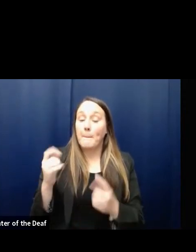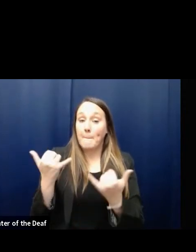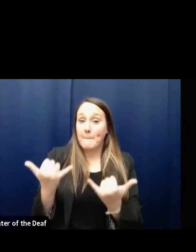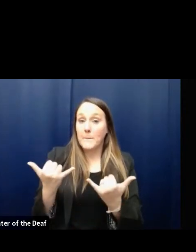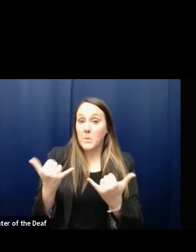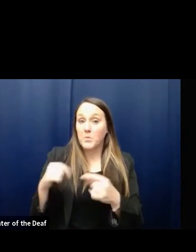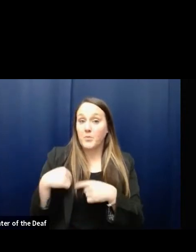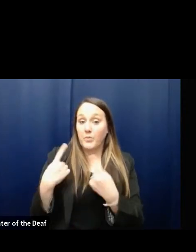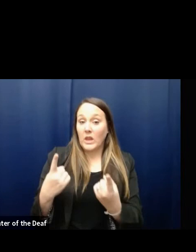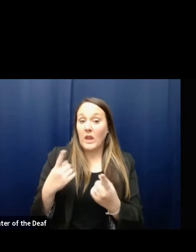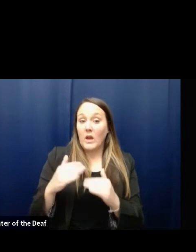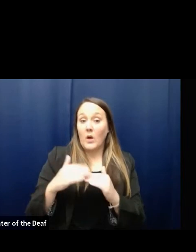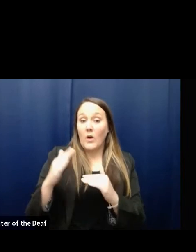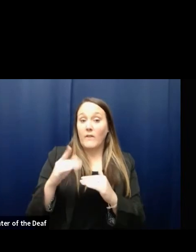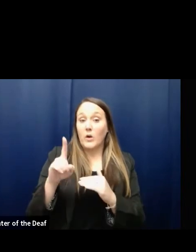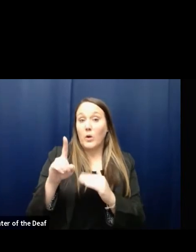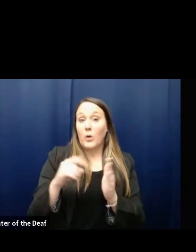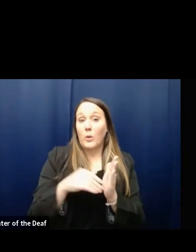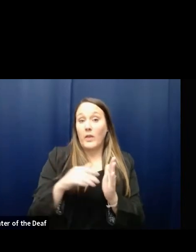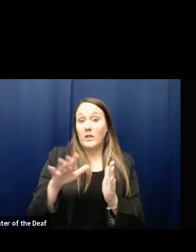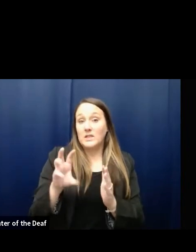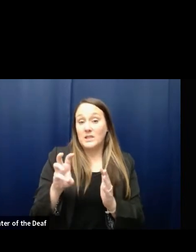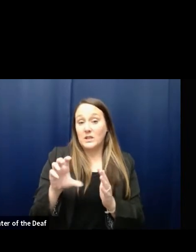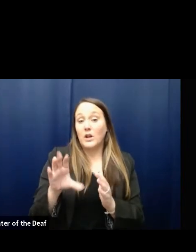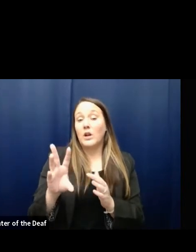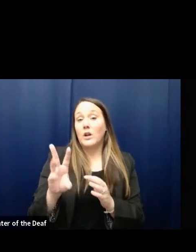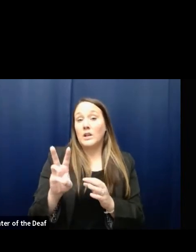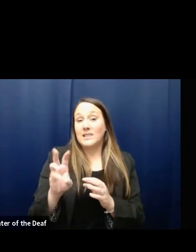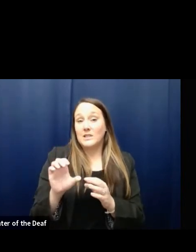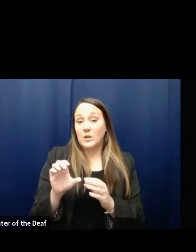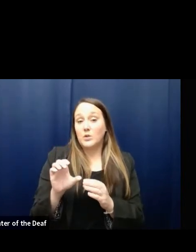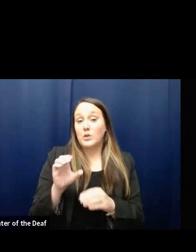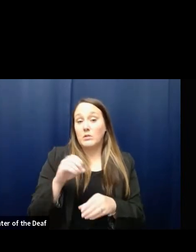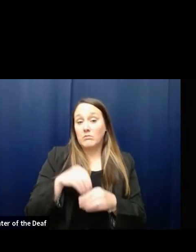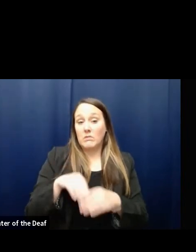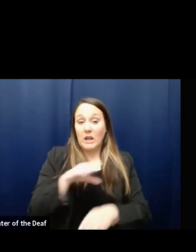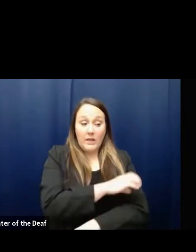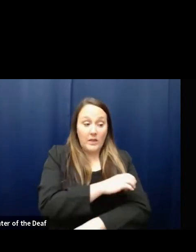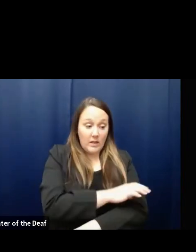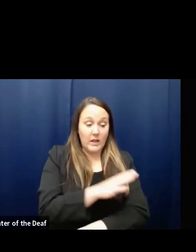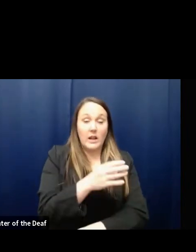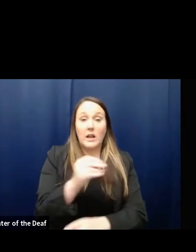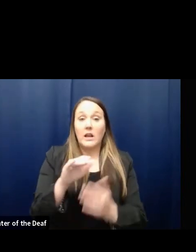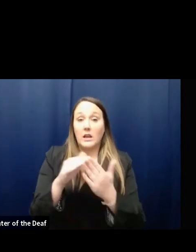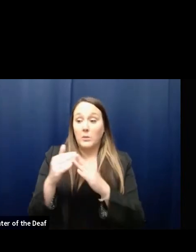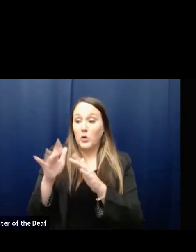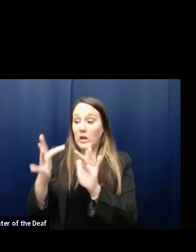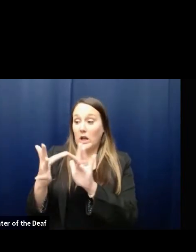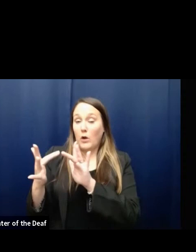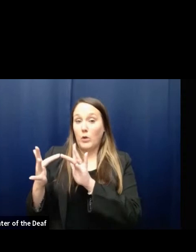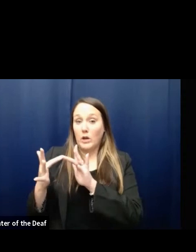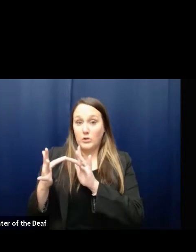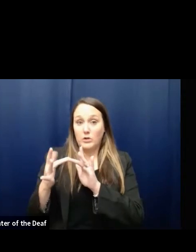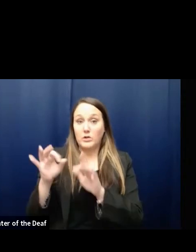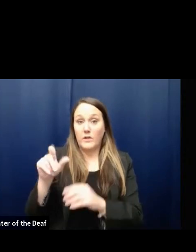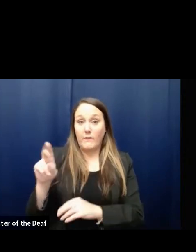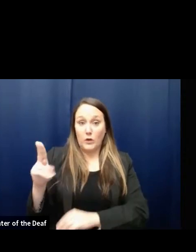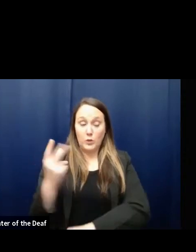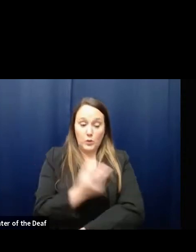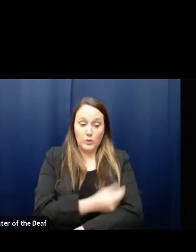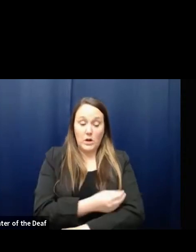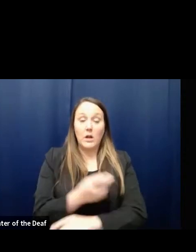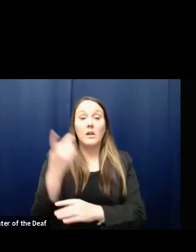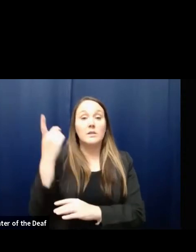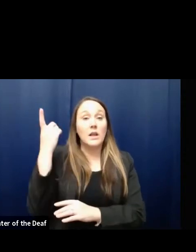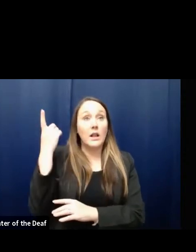now, we've given over 1,600 flu vaccines. That's in our clinics and in our community outreach that we're doing. So last